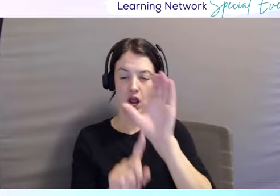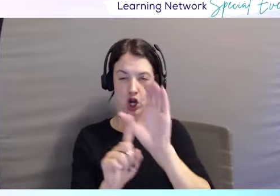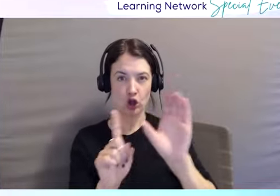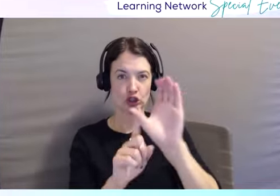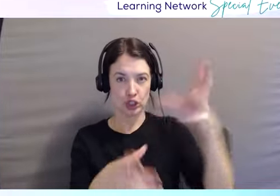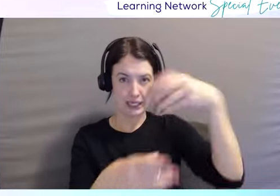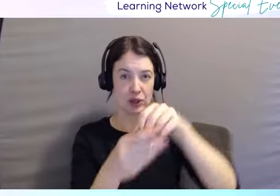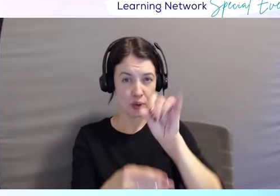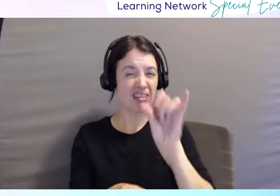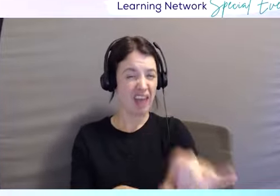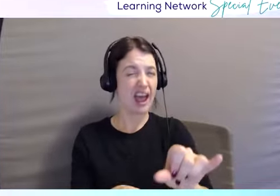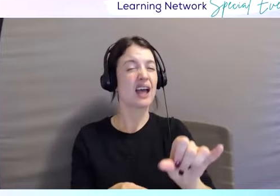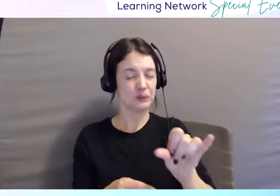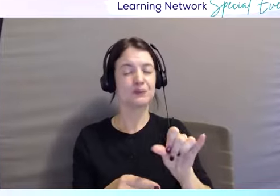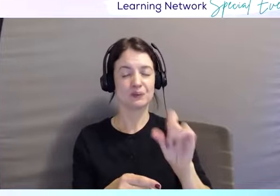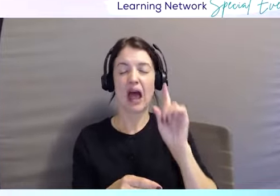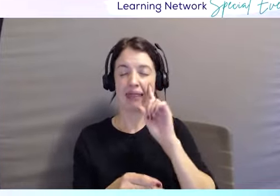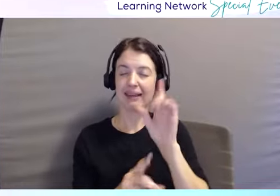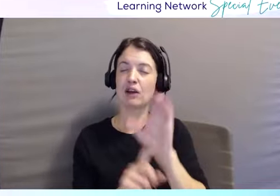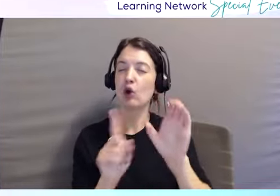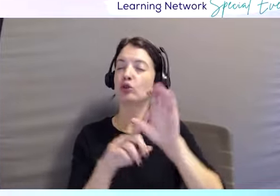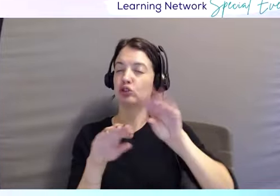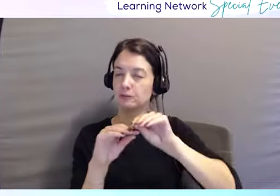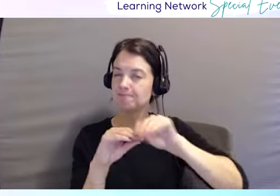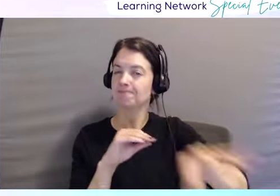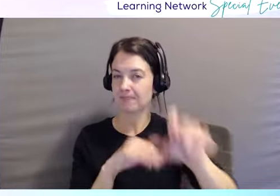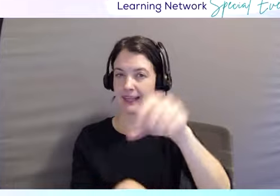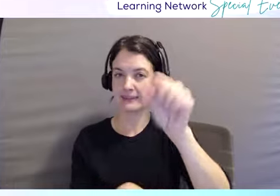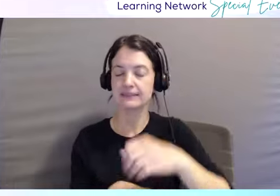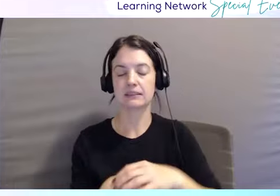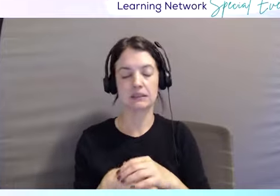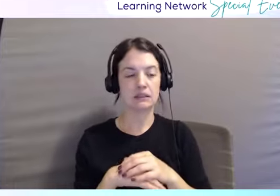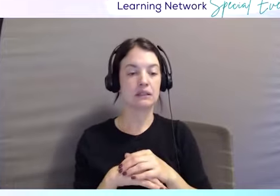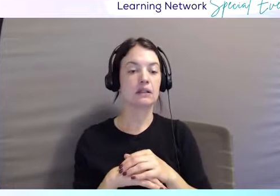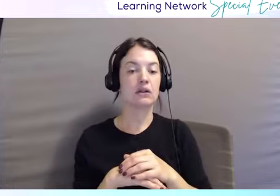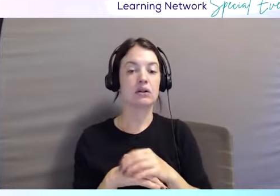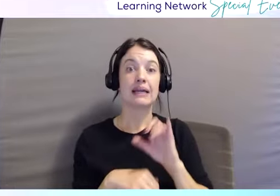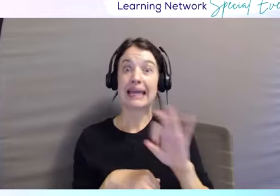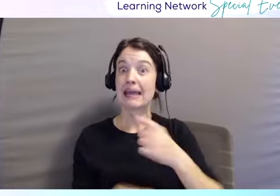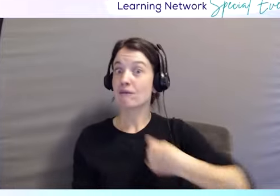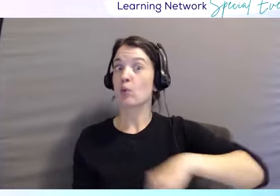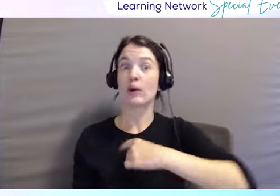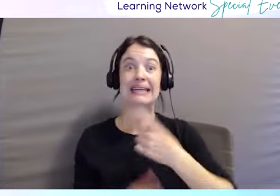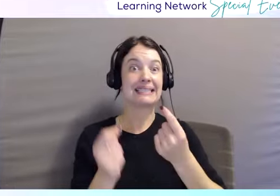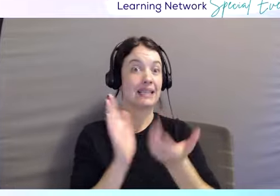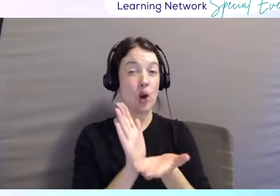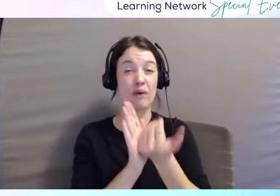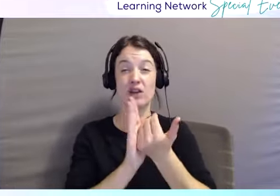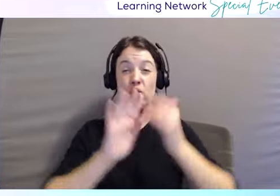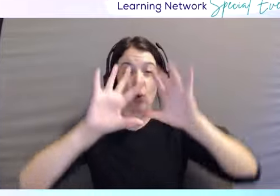a pretty significant thing. And I think if we were to do a global review of evidence, I think we'd probably come up